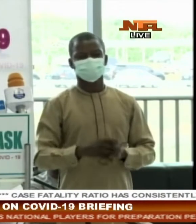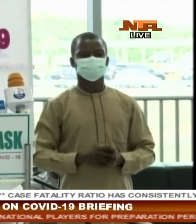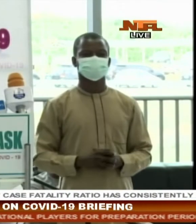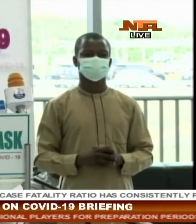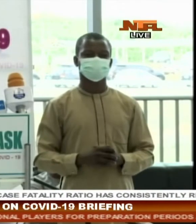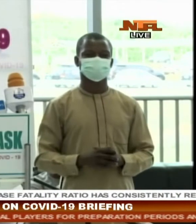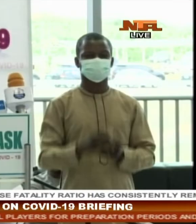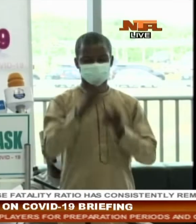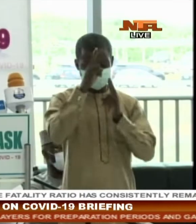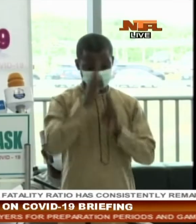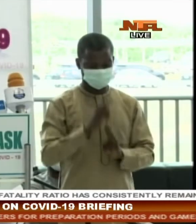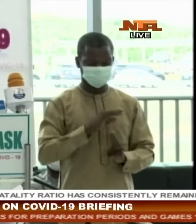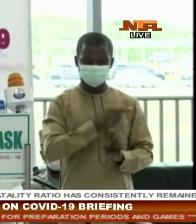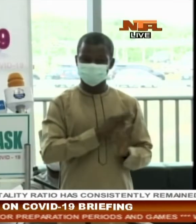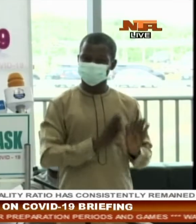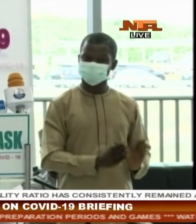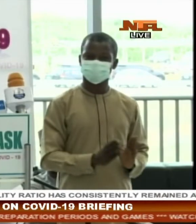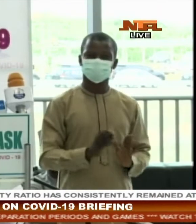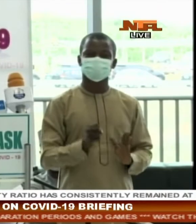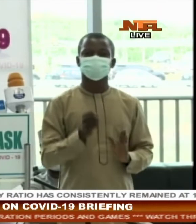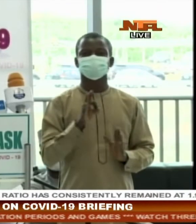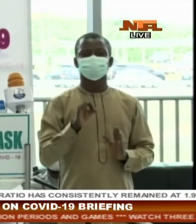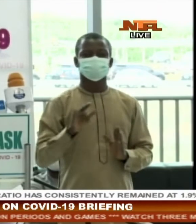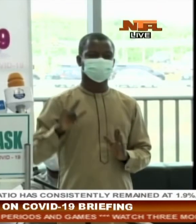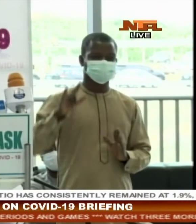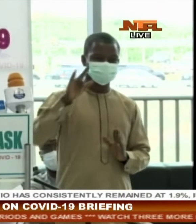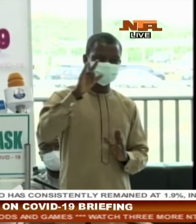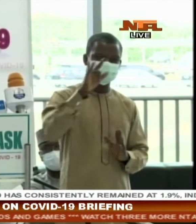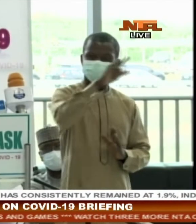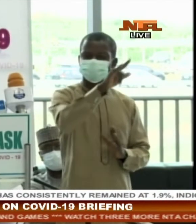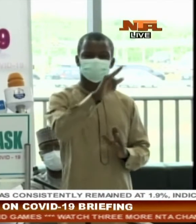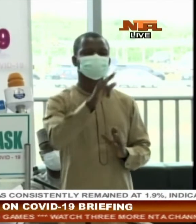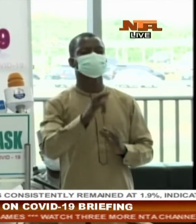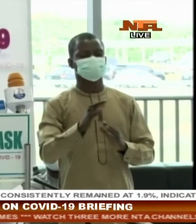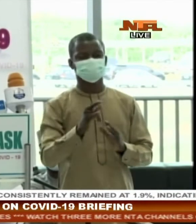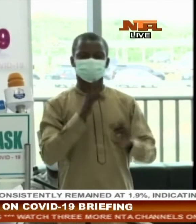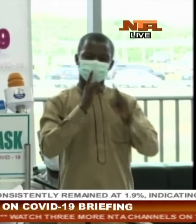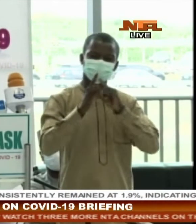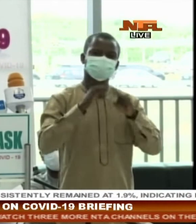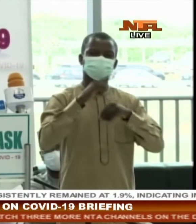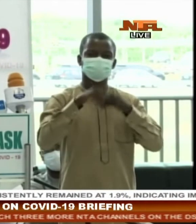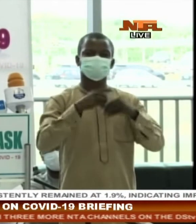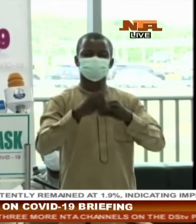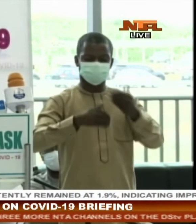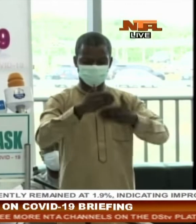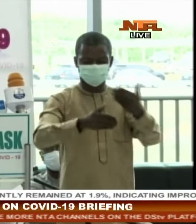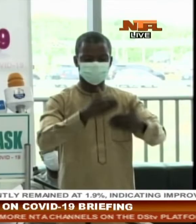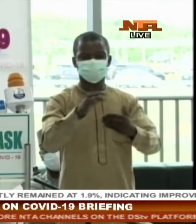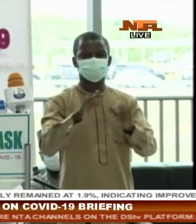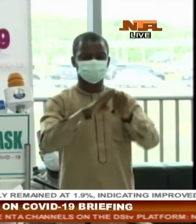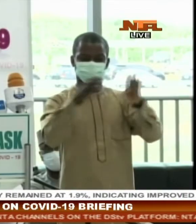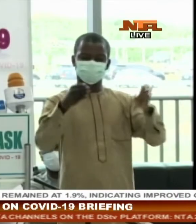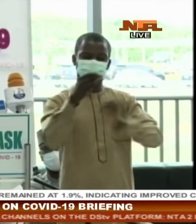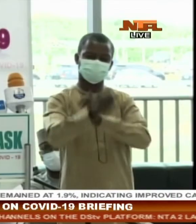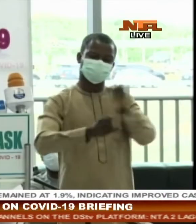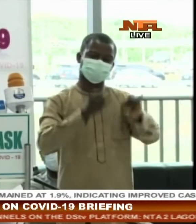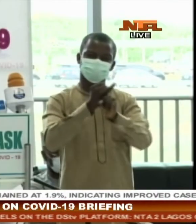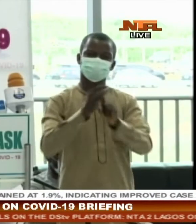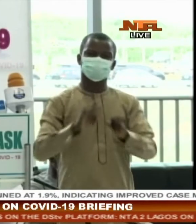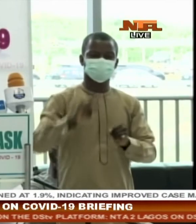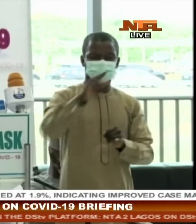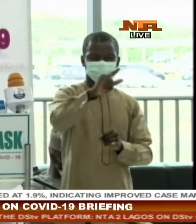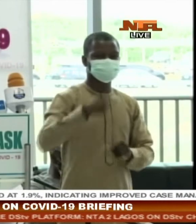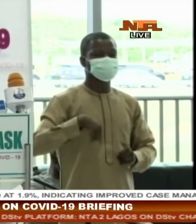The Honorable Minister of Aviation will be talking about the process for opening the international airport. We're very